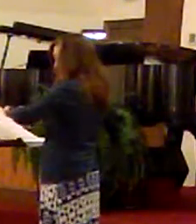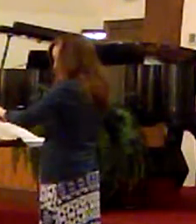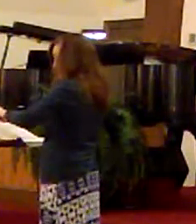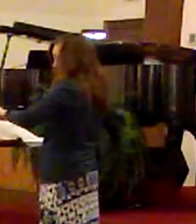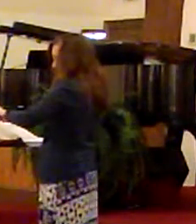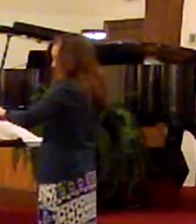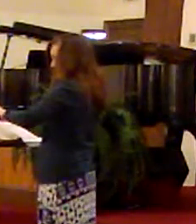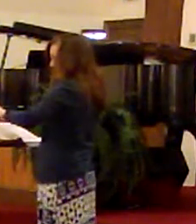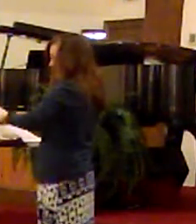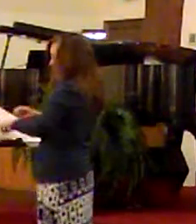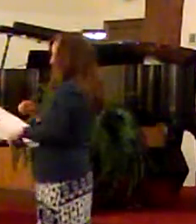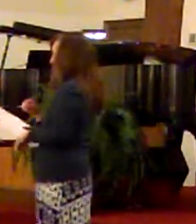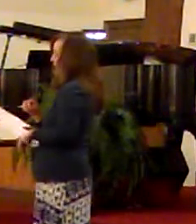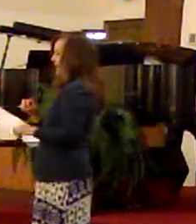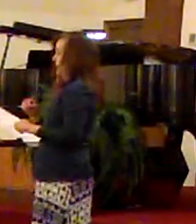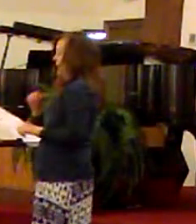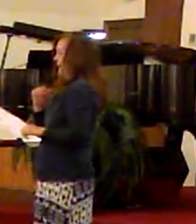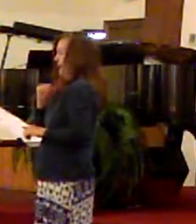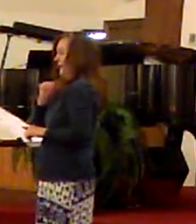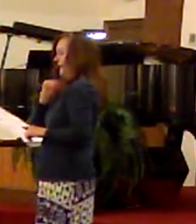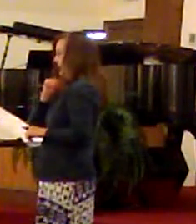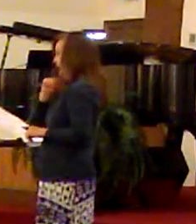It cannot be rushed.